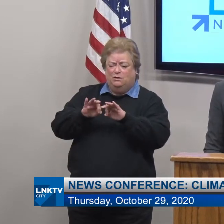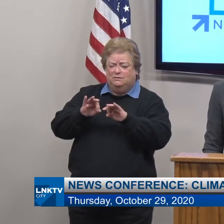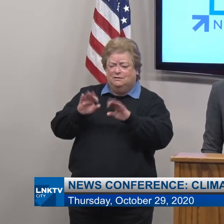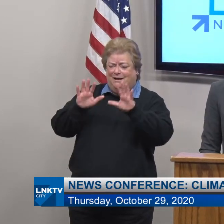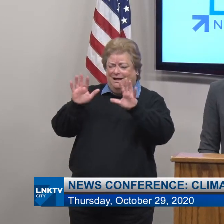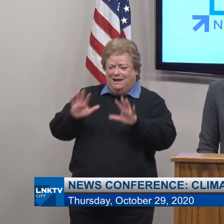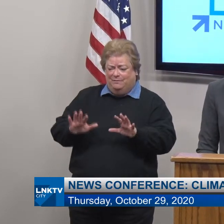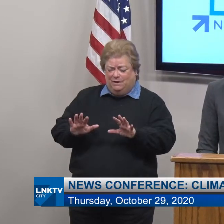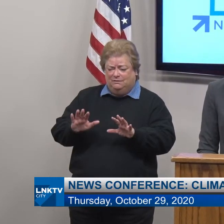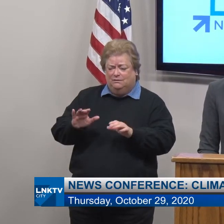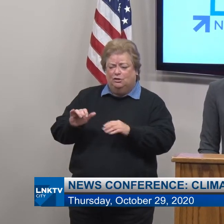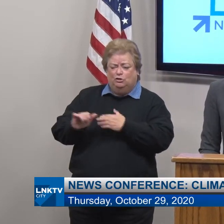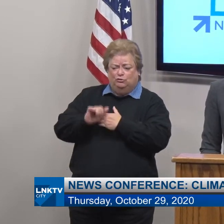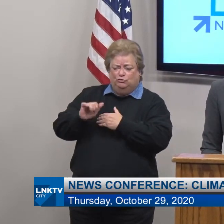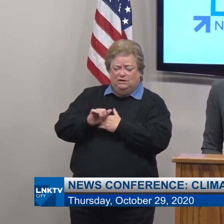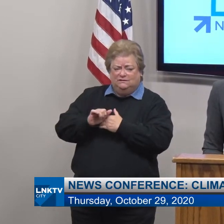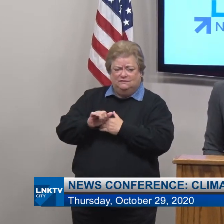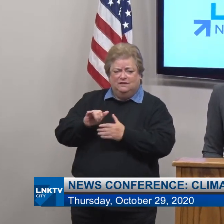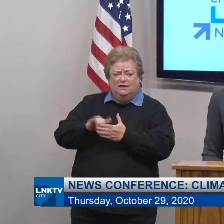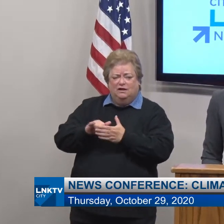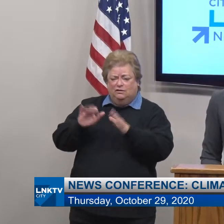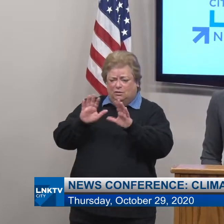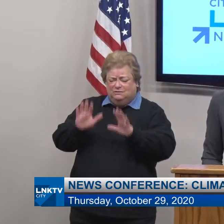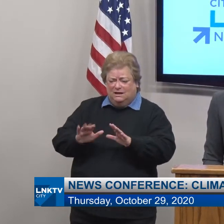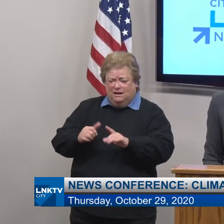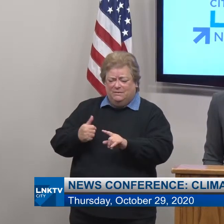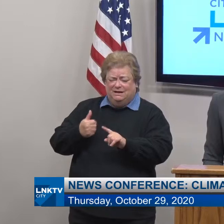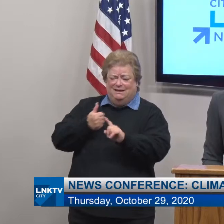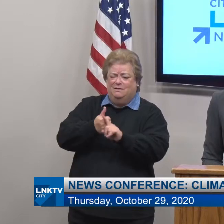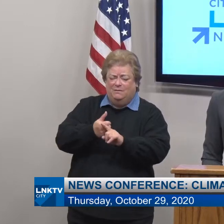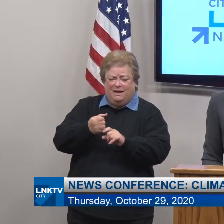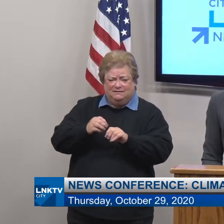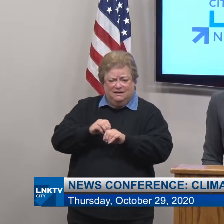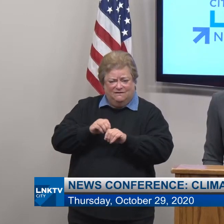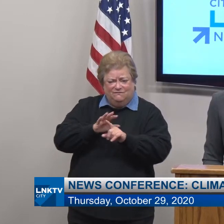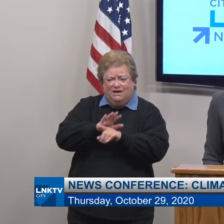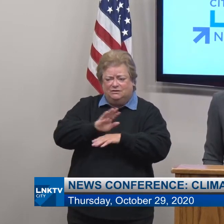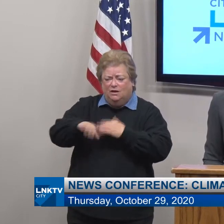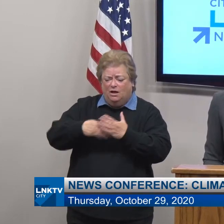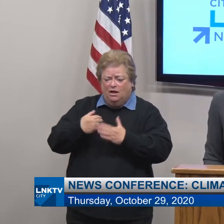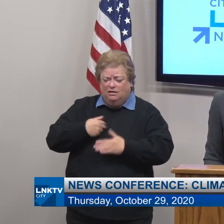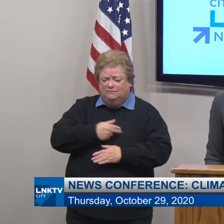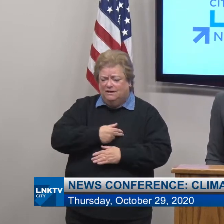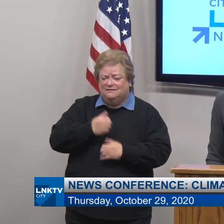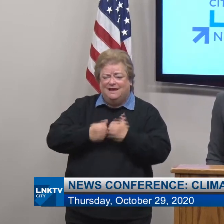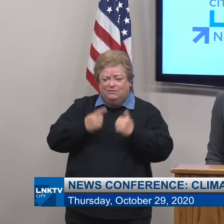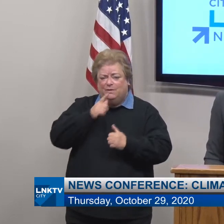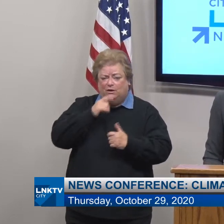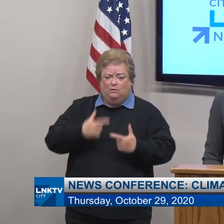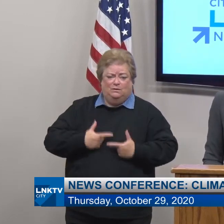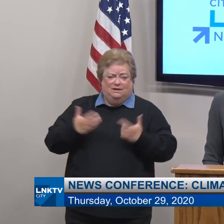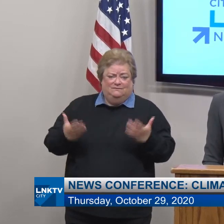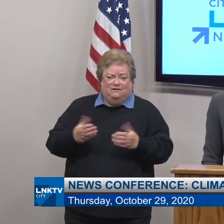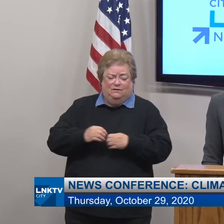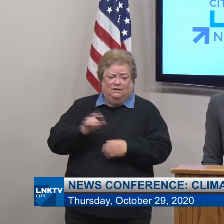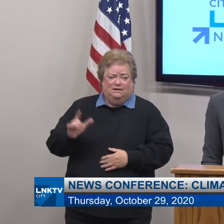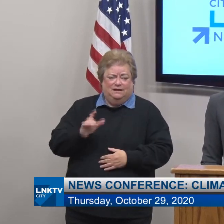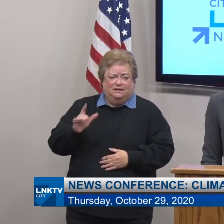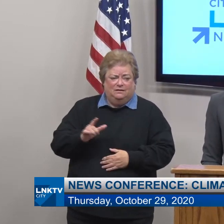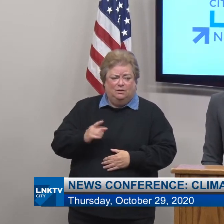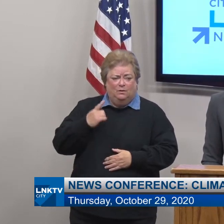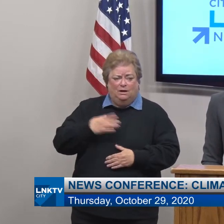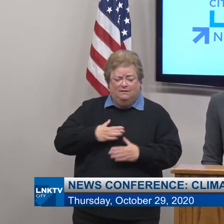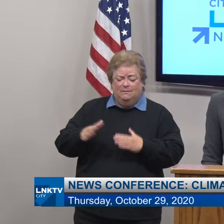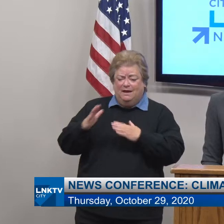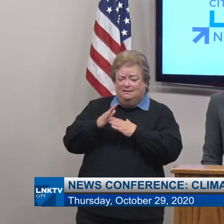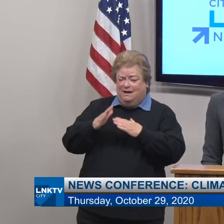Lincoln in coming decades. These climate impacts affect all of us, everyone who calls Lincoln home. One of my top